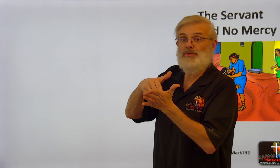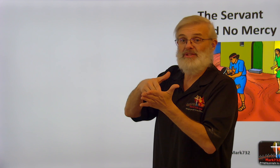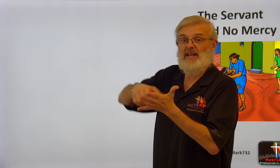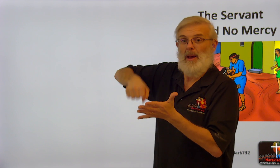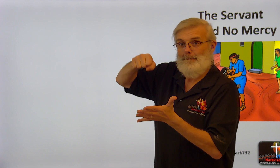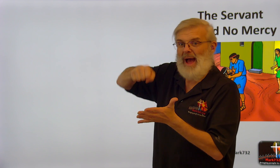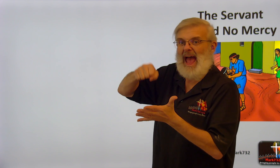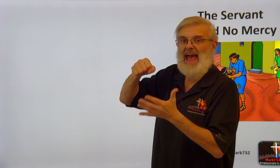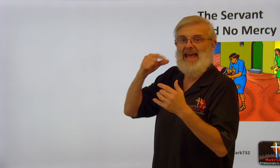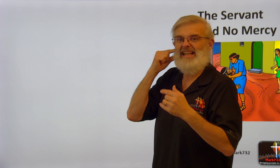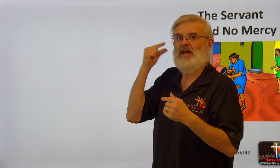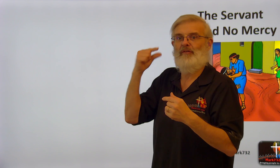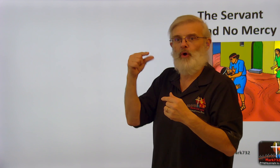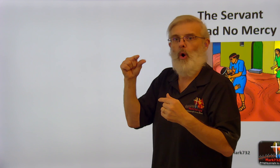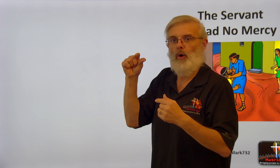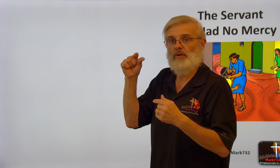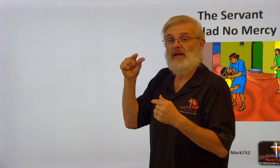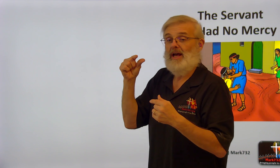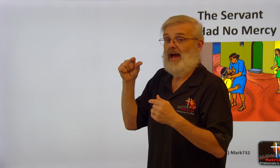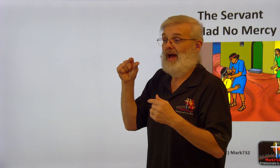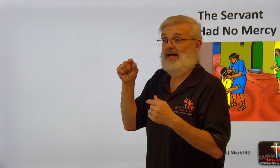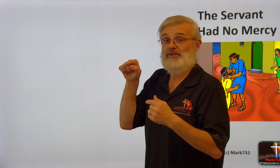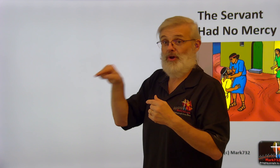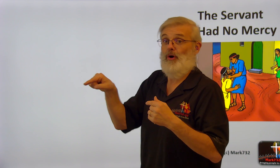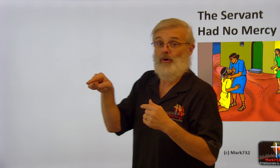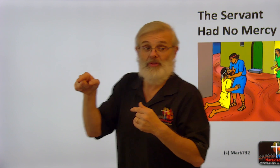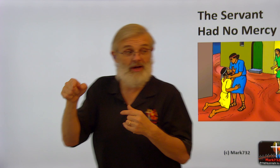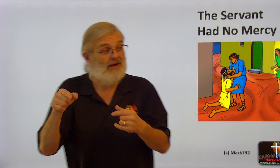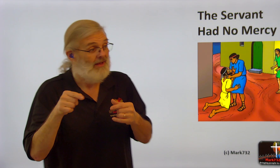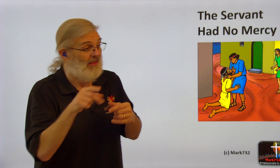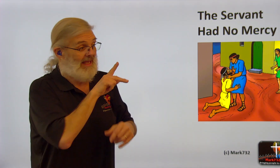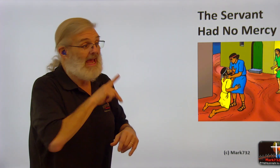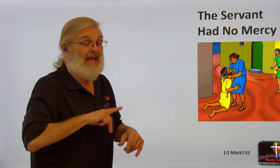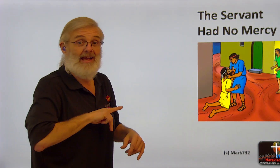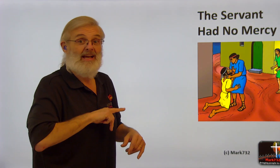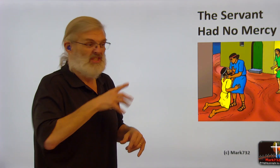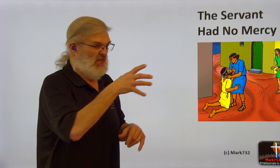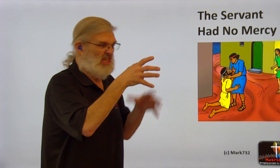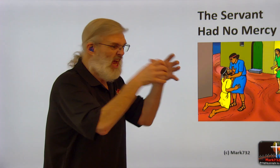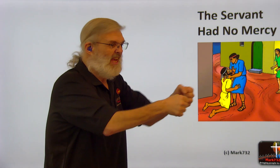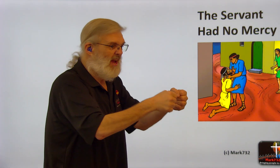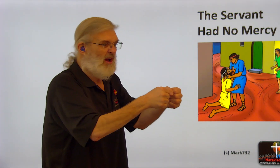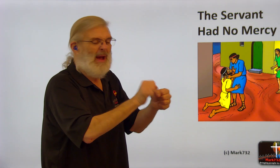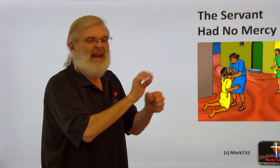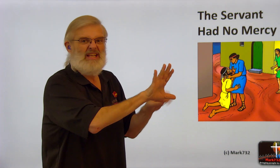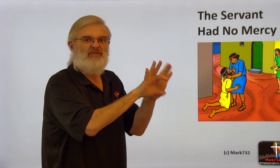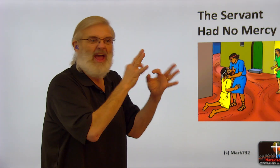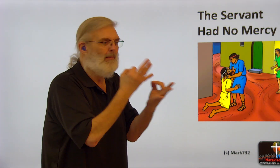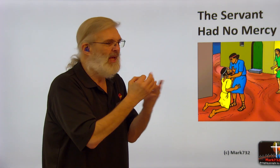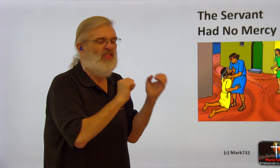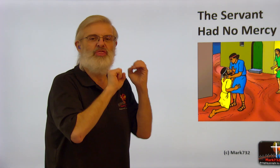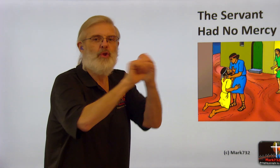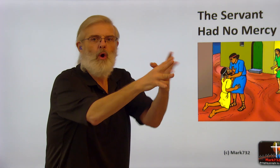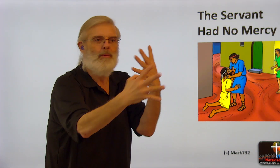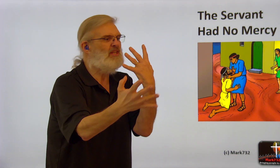10,000 bags of gold. And so the king is going to take him and his family and throw him in